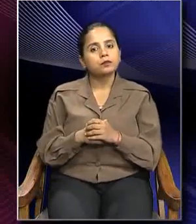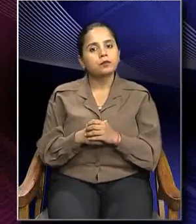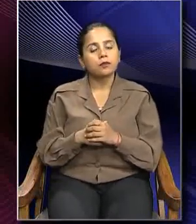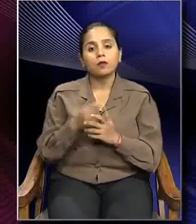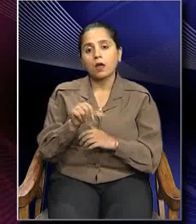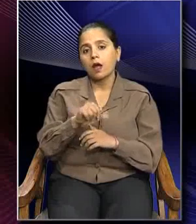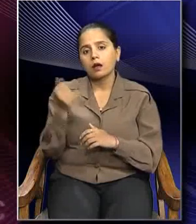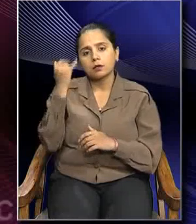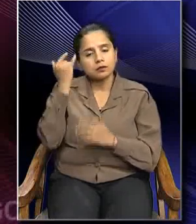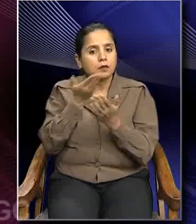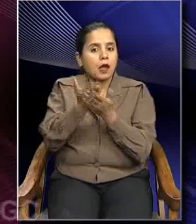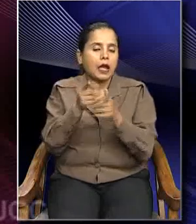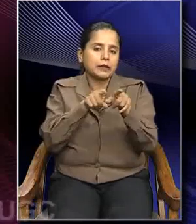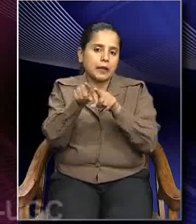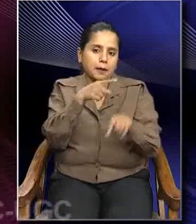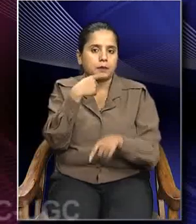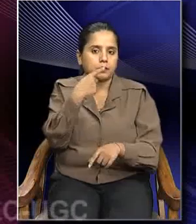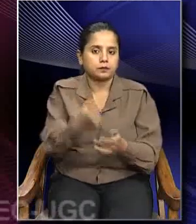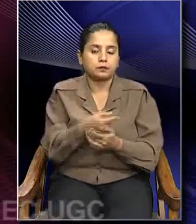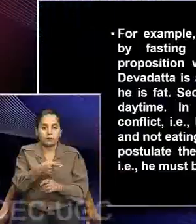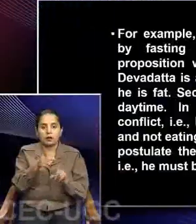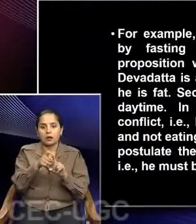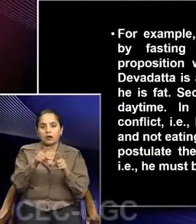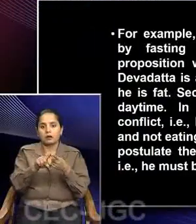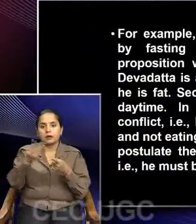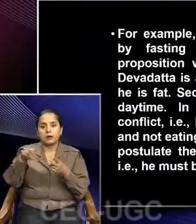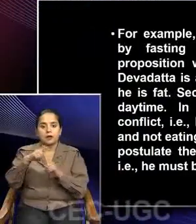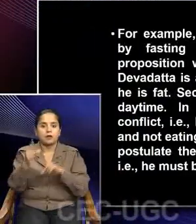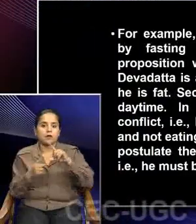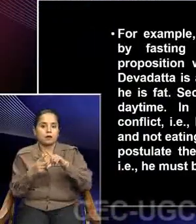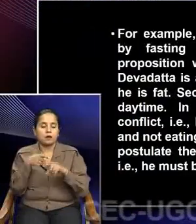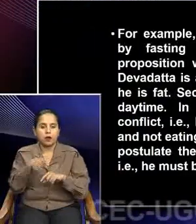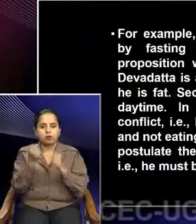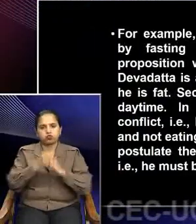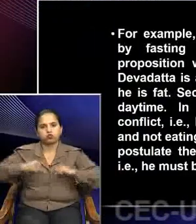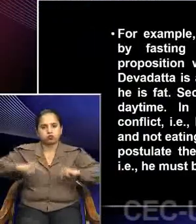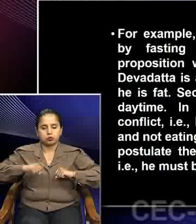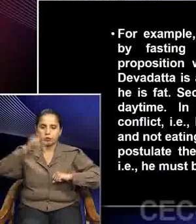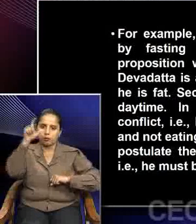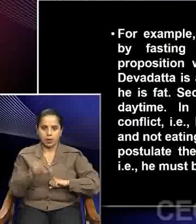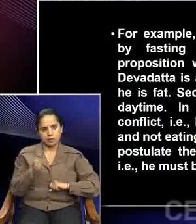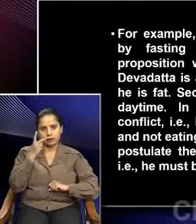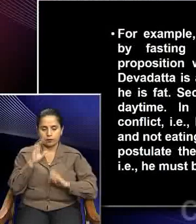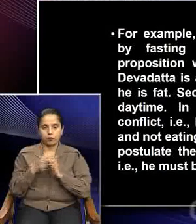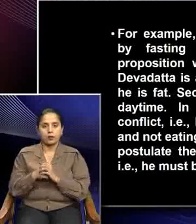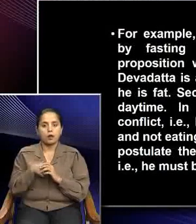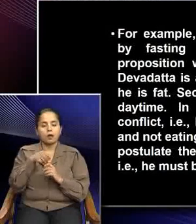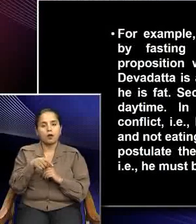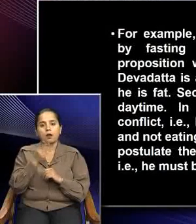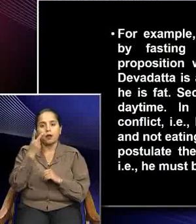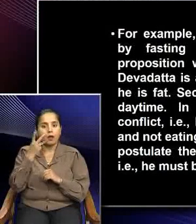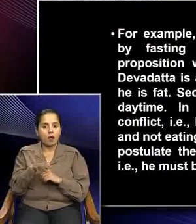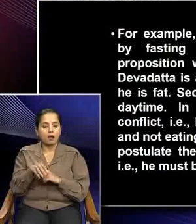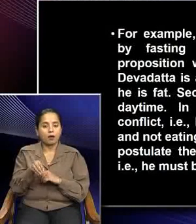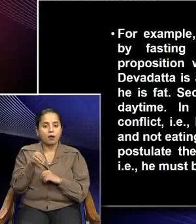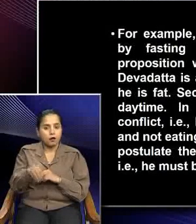Another such example is, let's say this Devdutt is a fat man by fasting in the